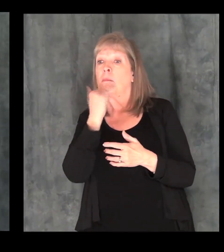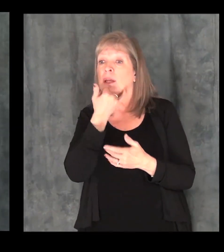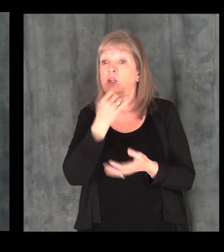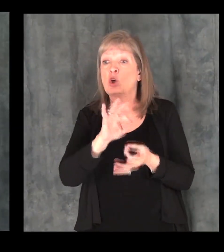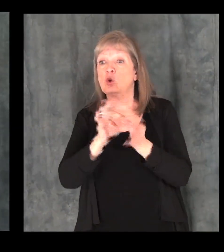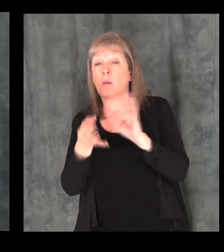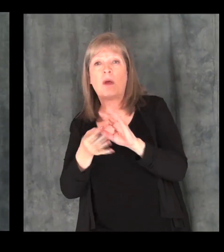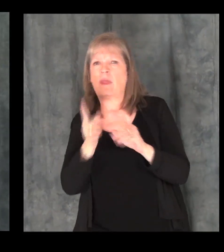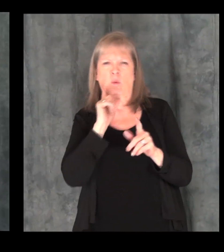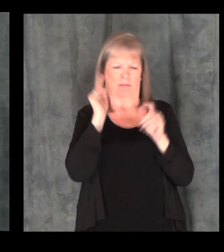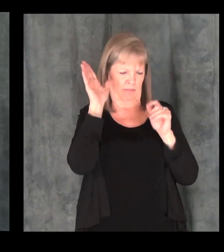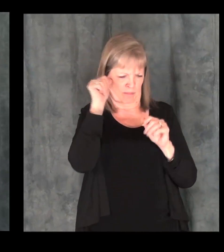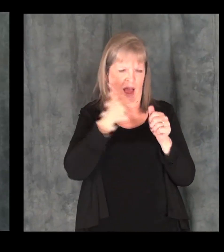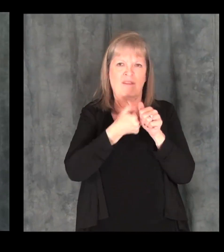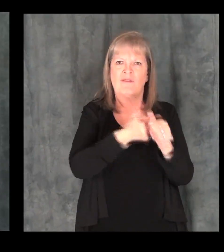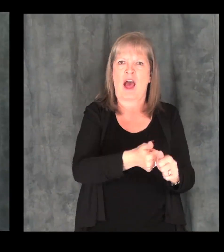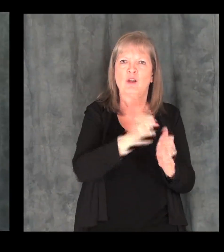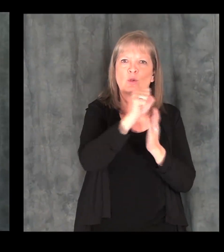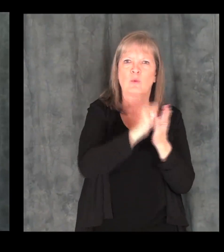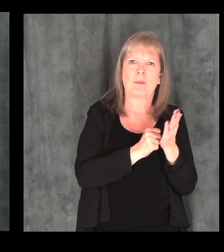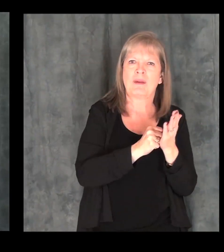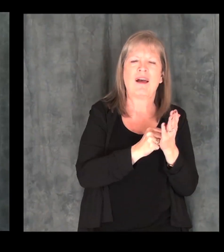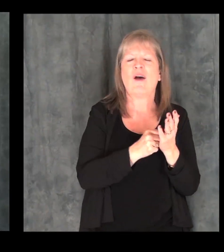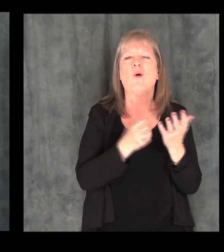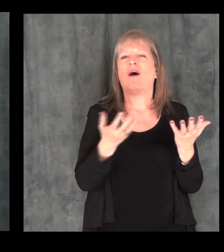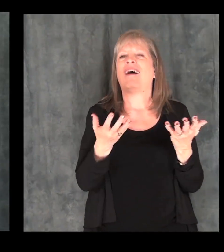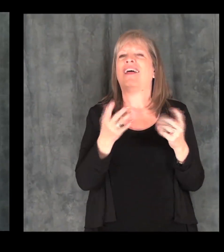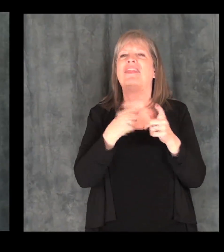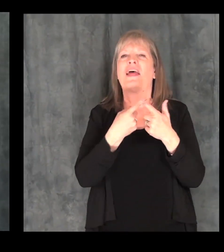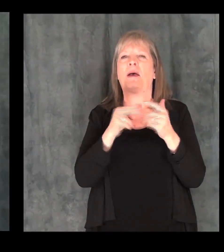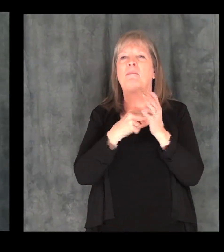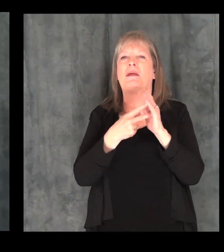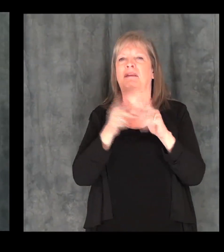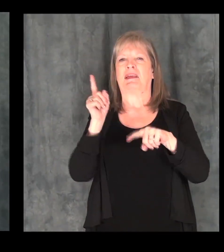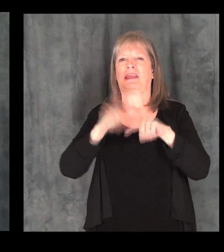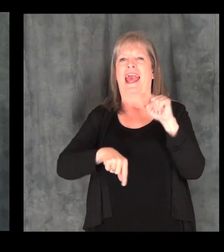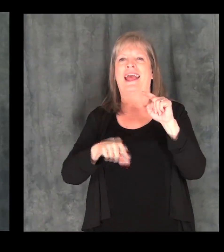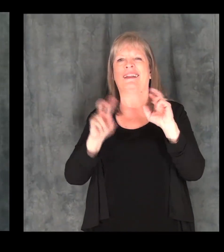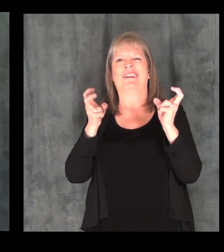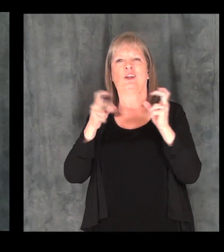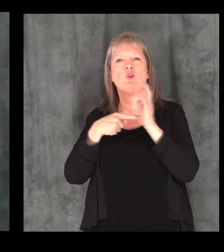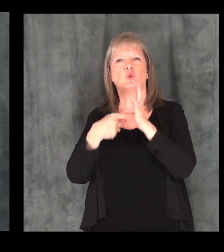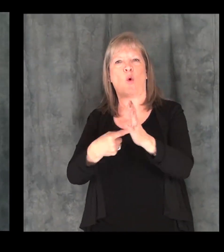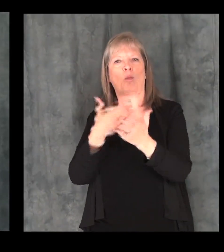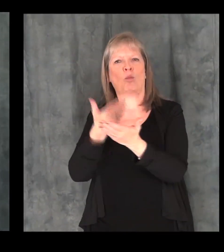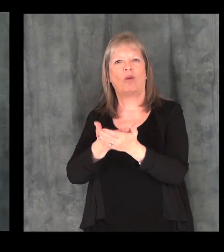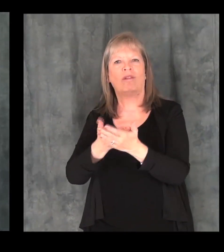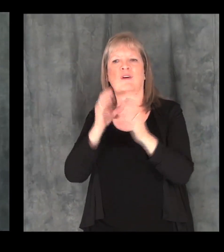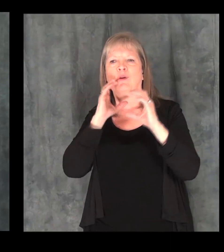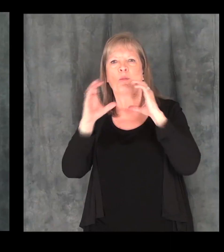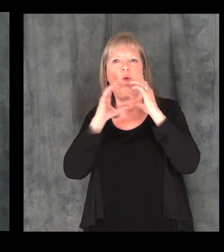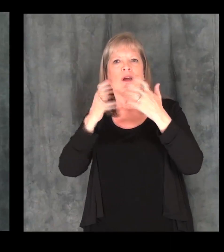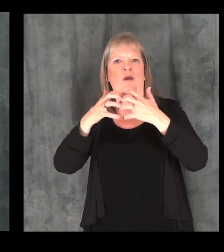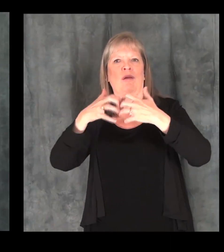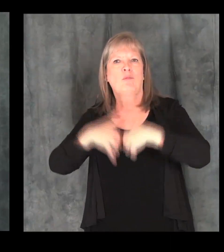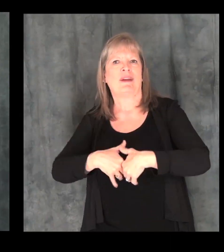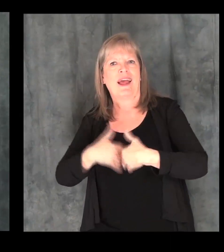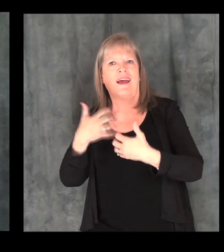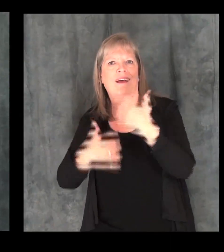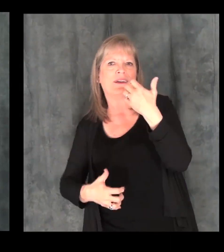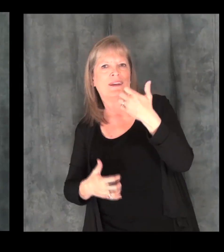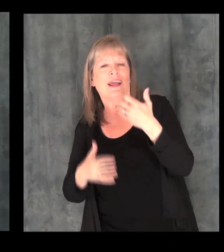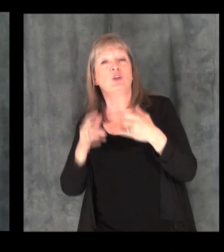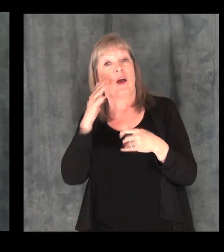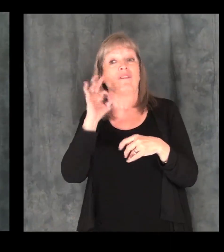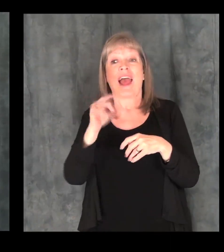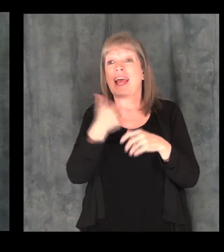because then there's no possibility for communication breakdown, because as you know, if there is any misinterpretation or if there's any issue with